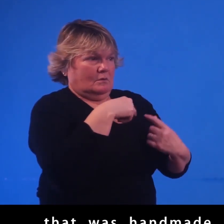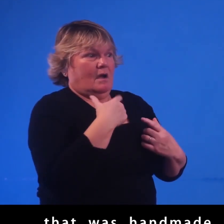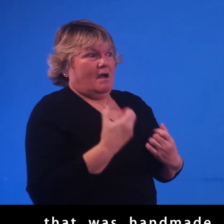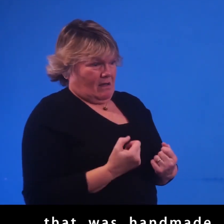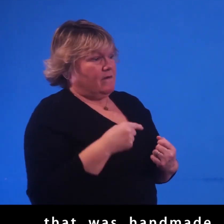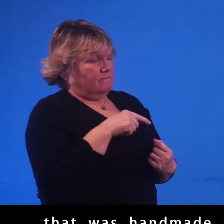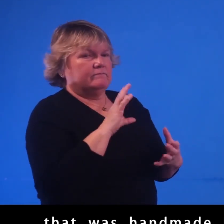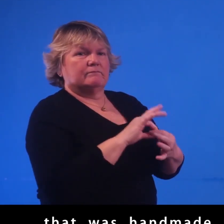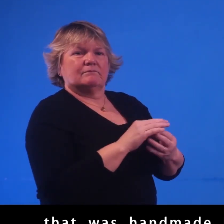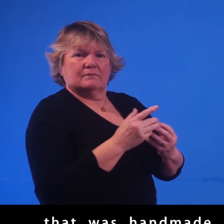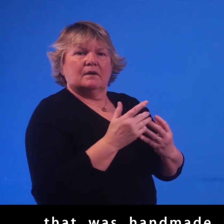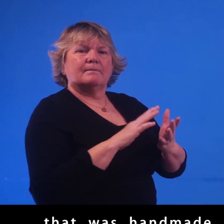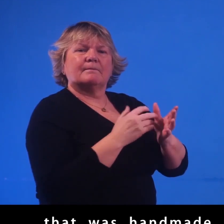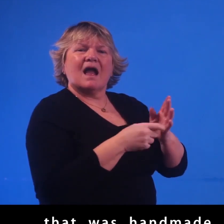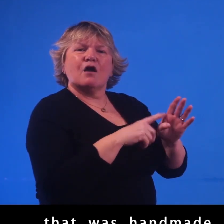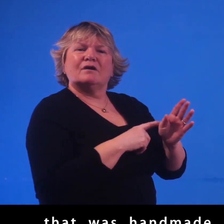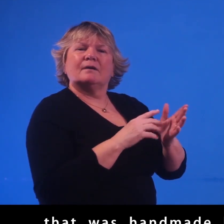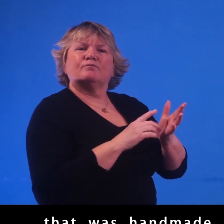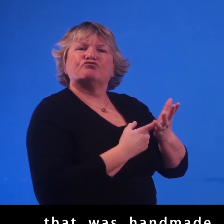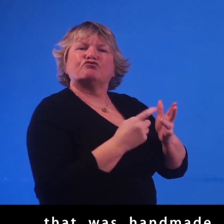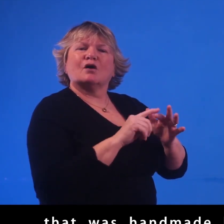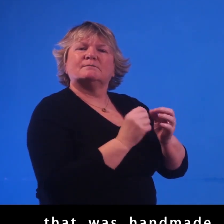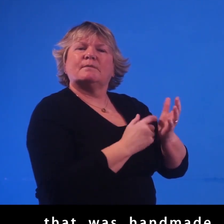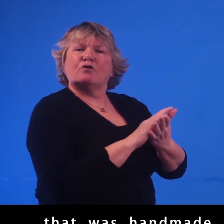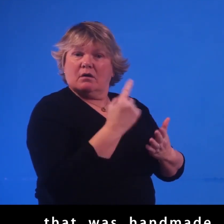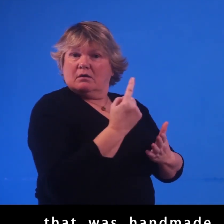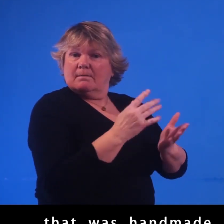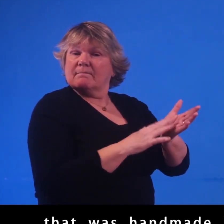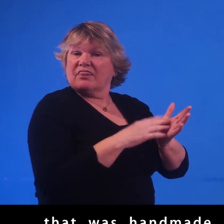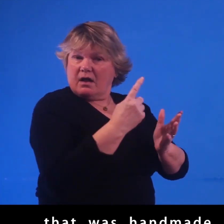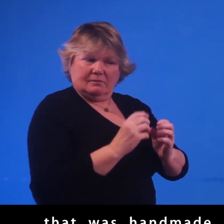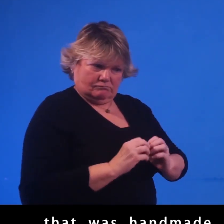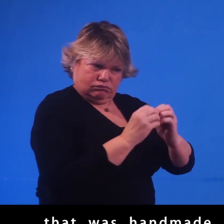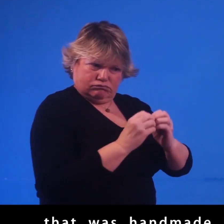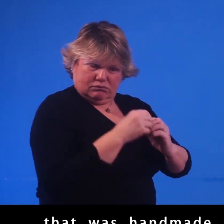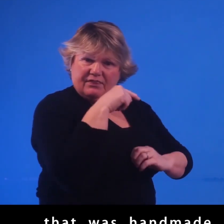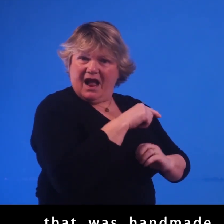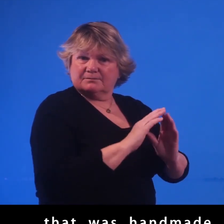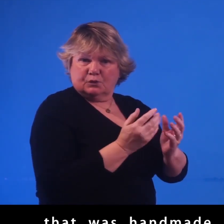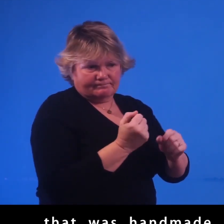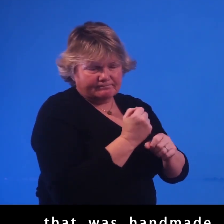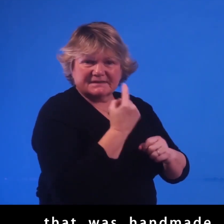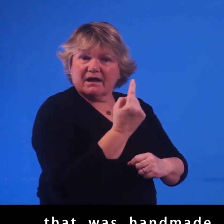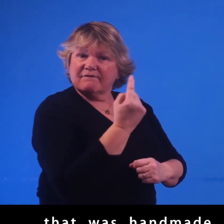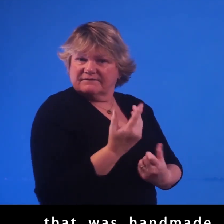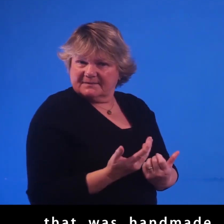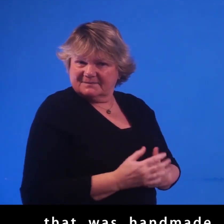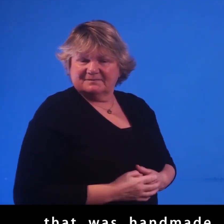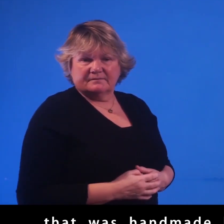That was handmade by a mother, Mary Roxburgh, for her children over 200 years ago.